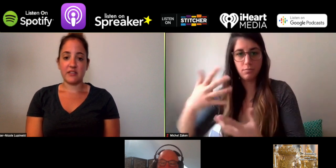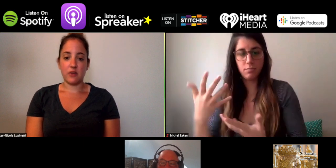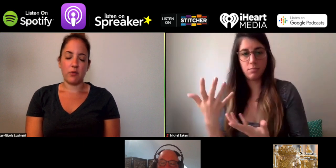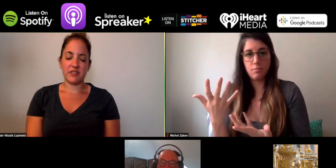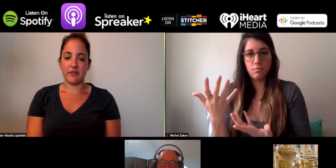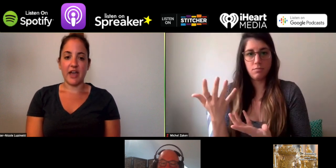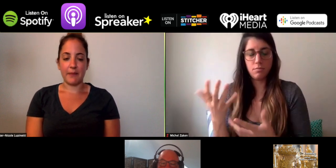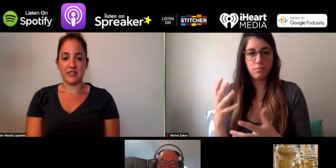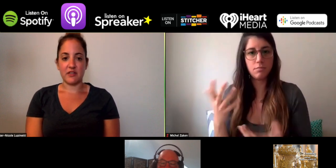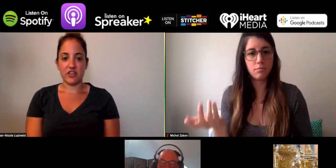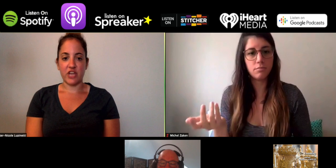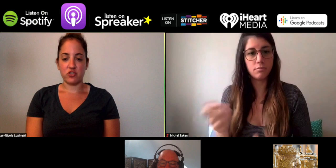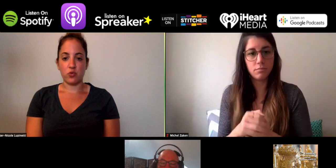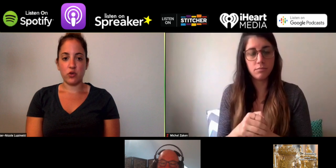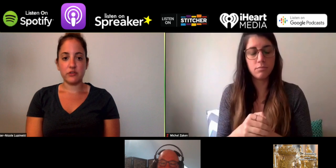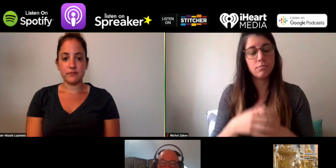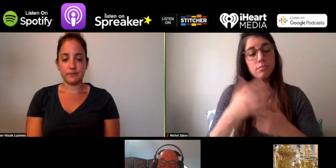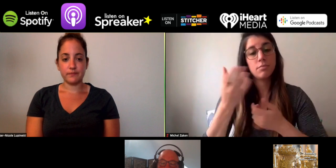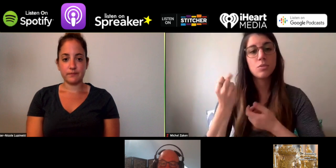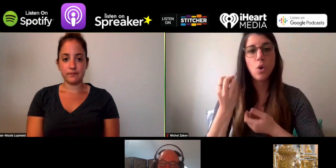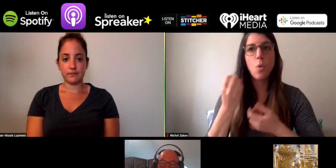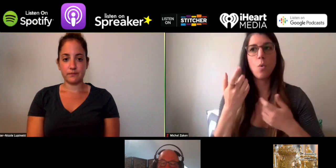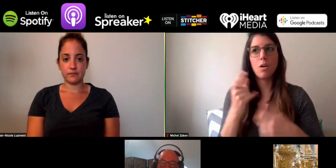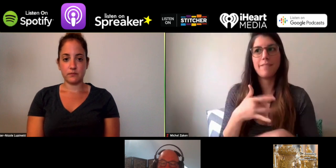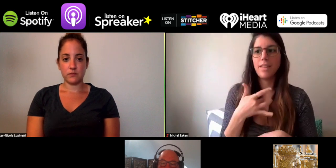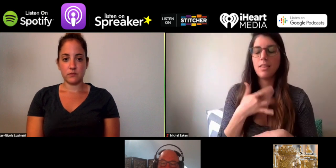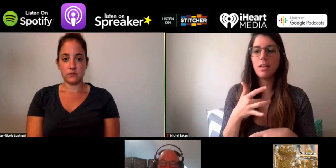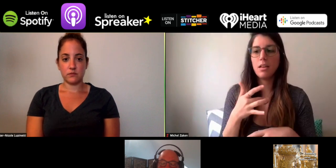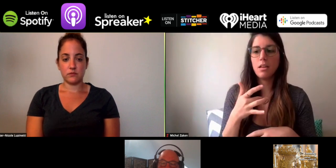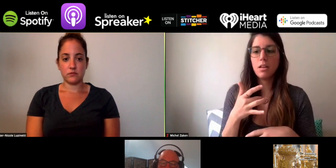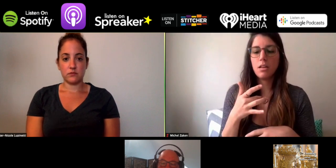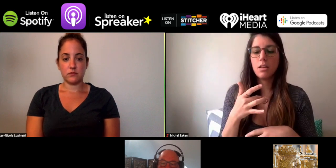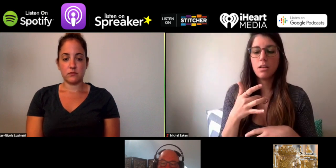And that's, you know, something that happens in the educational world.